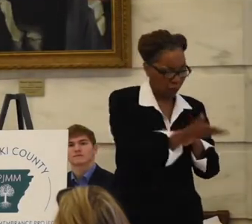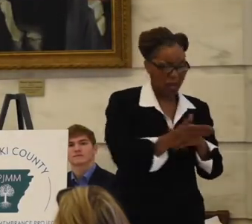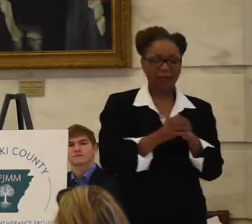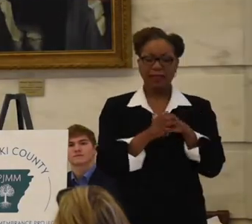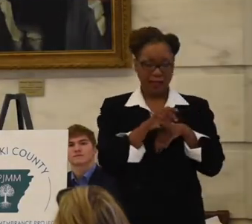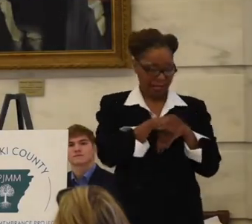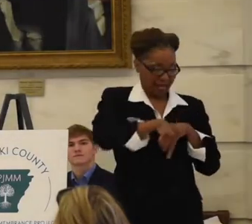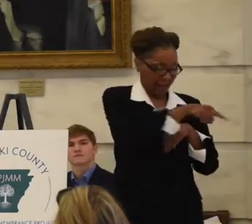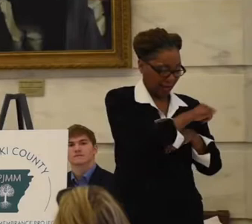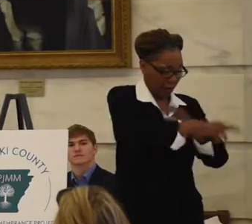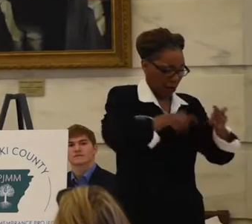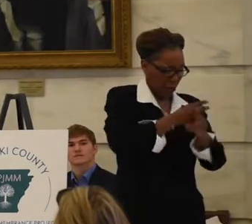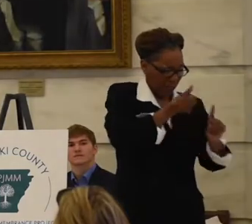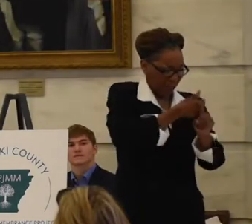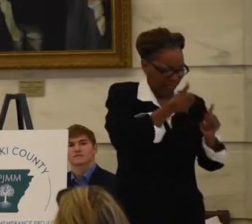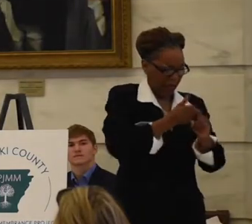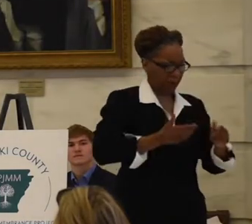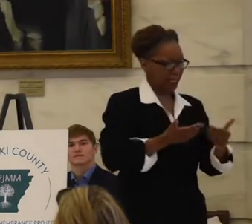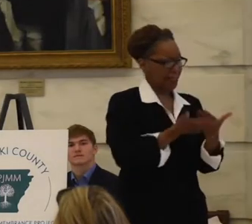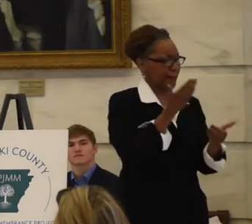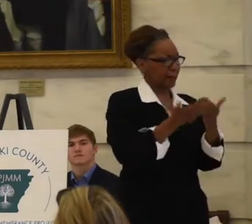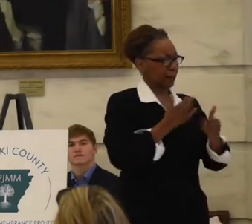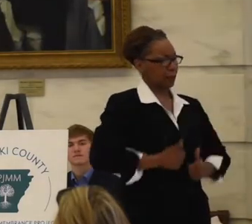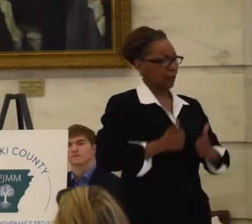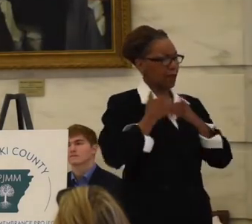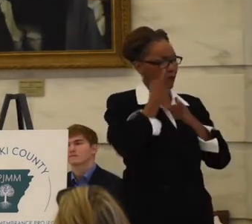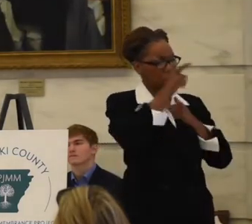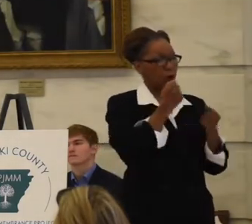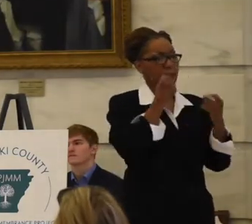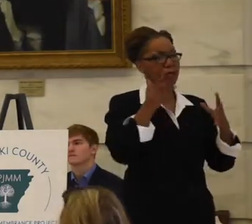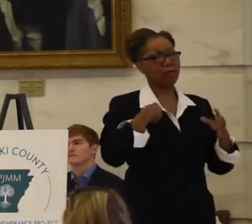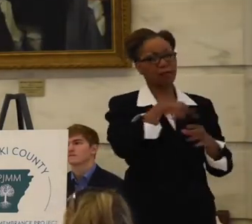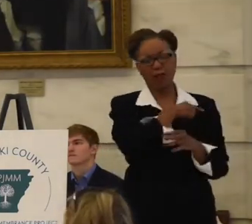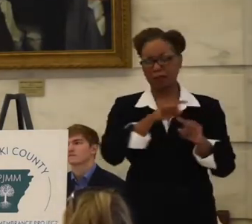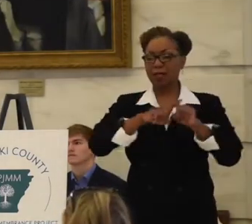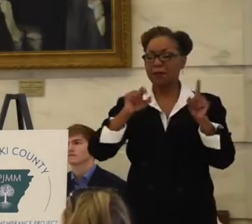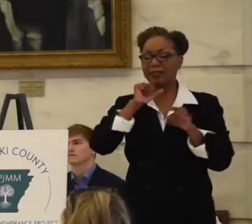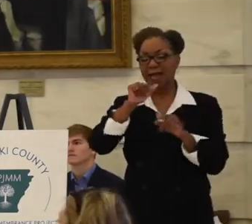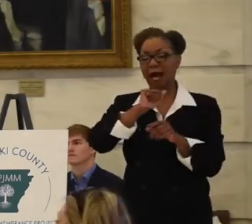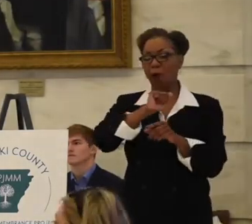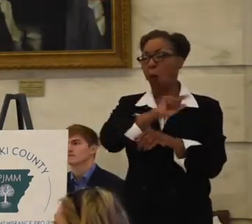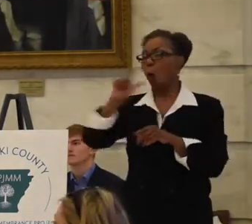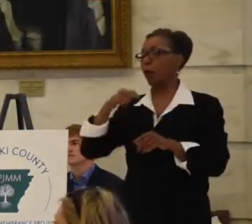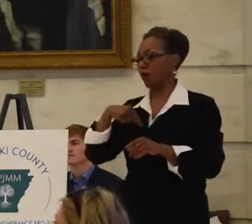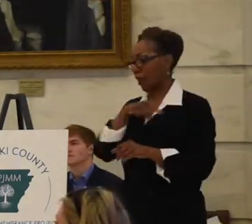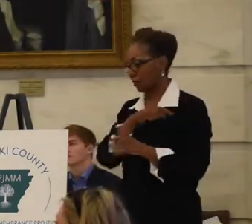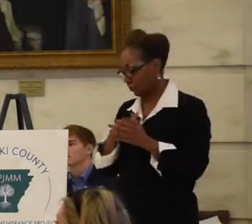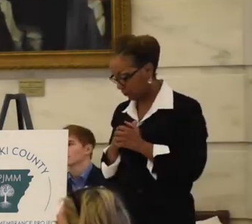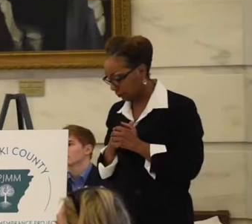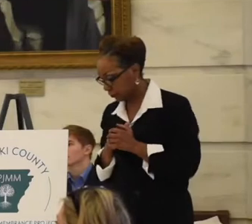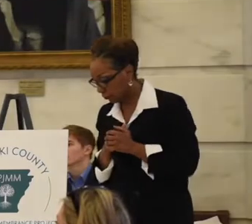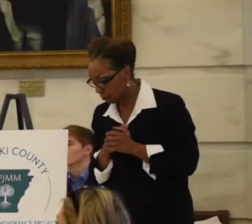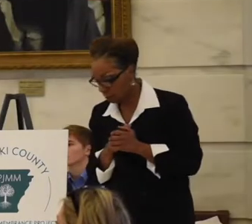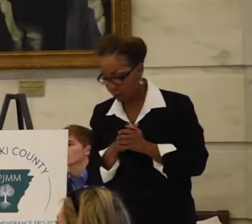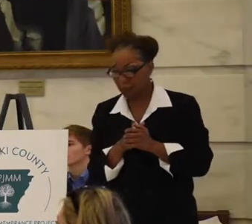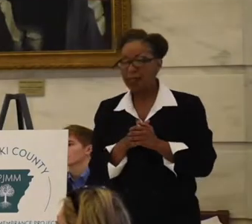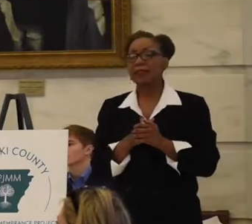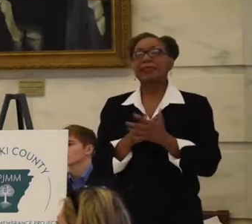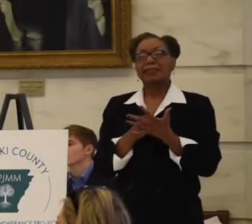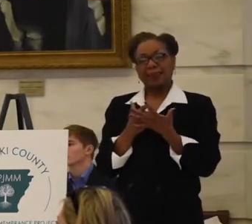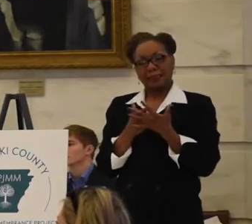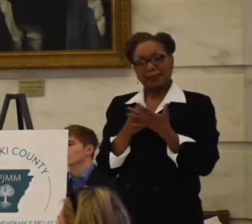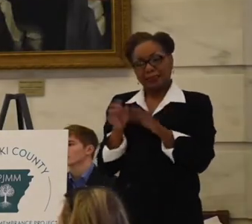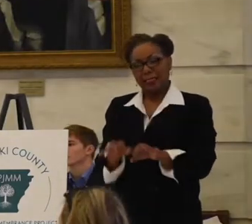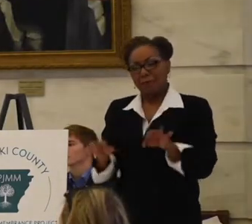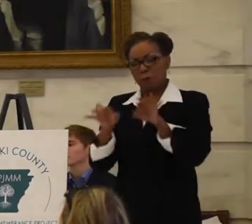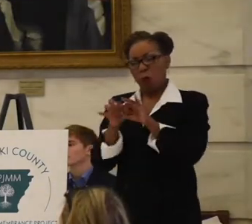and those worlds are just easier to live in for many of us, but not all of us. This needed reckoning with